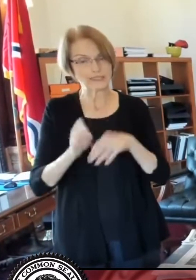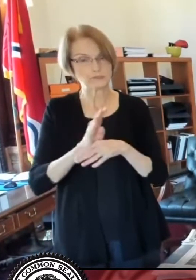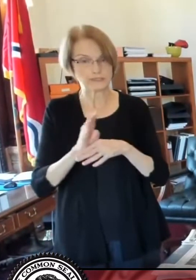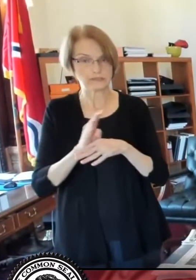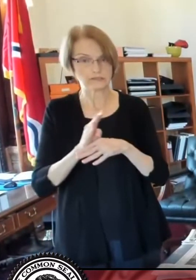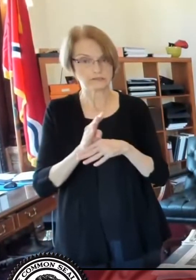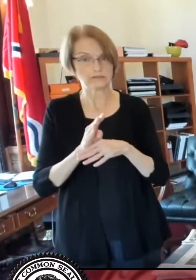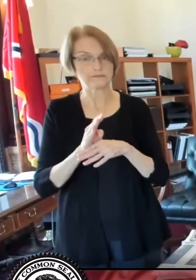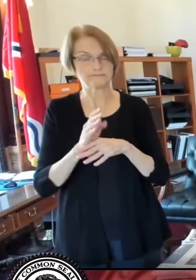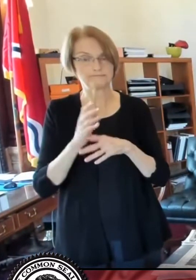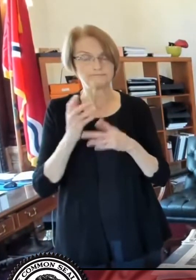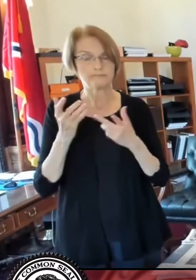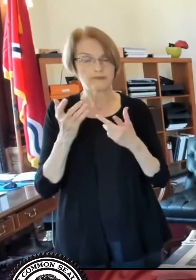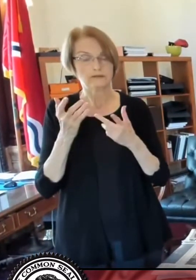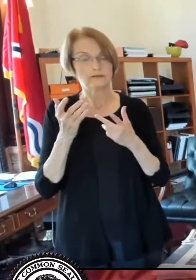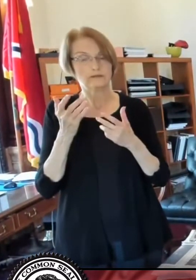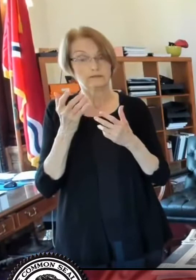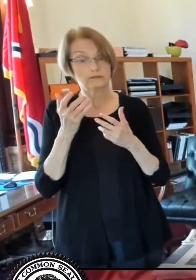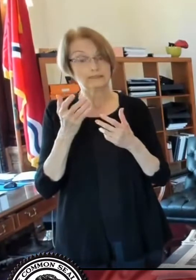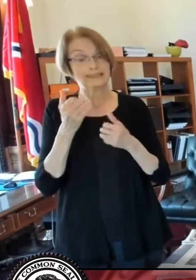25